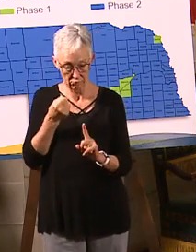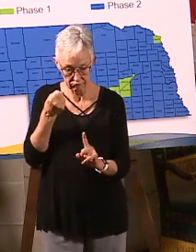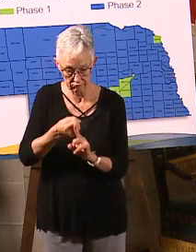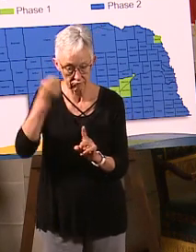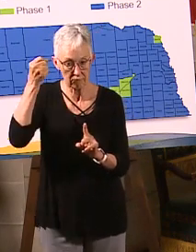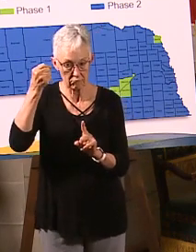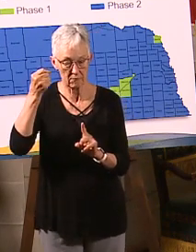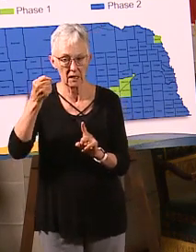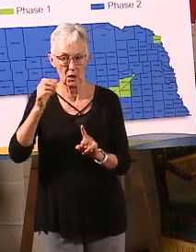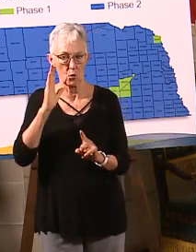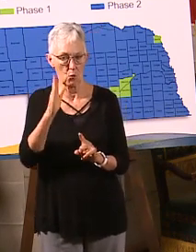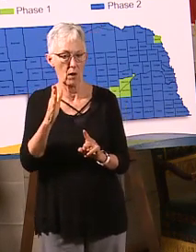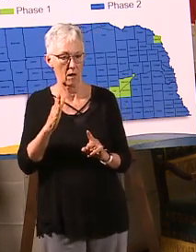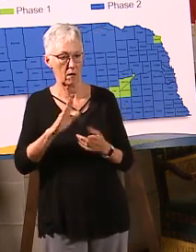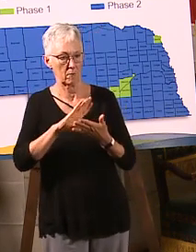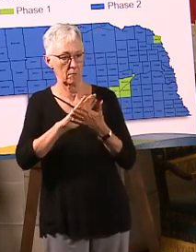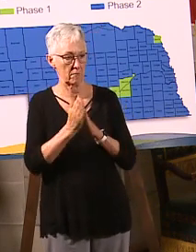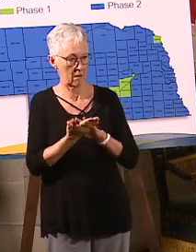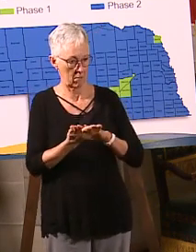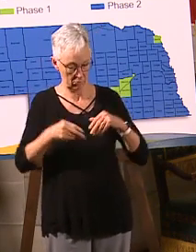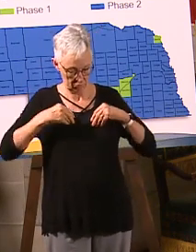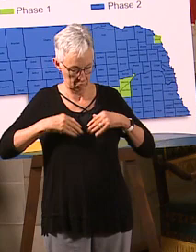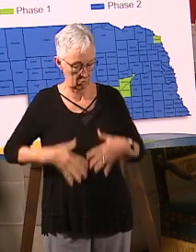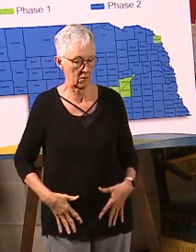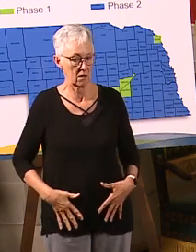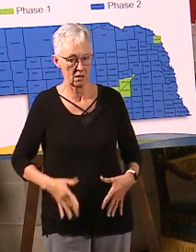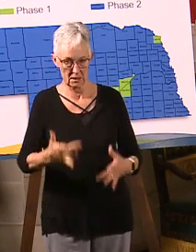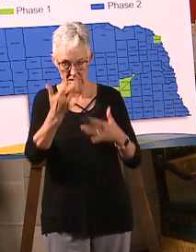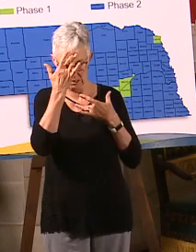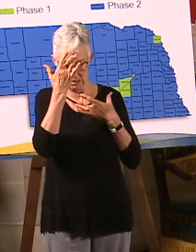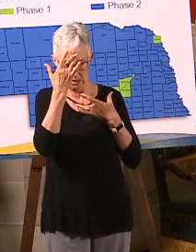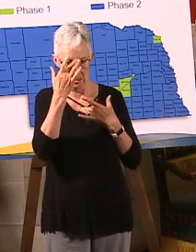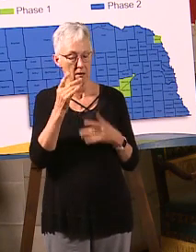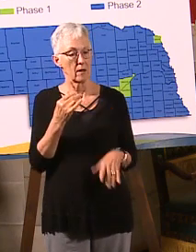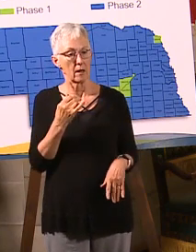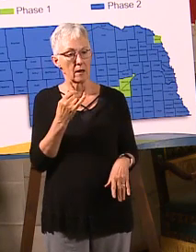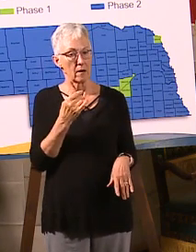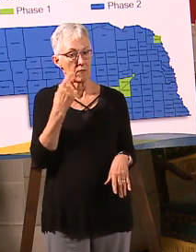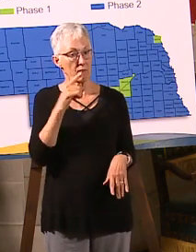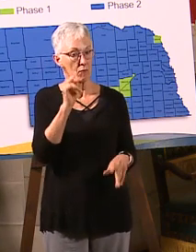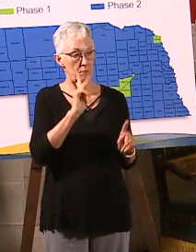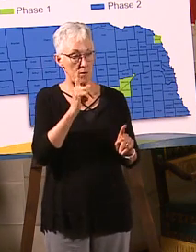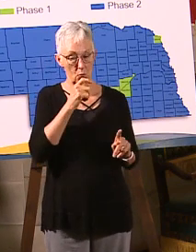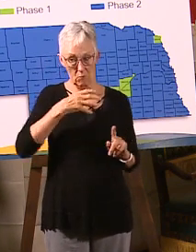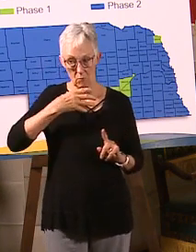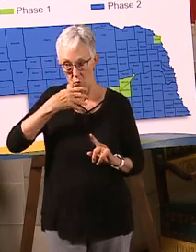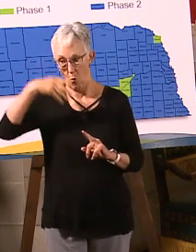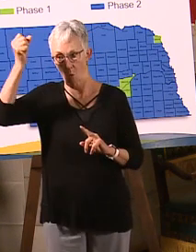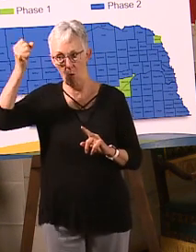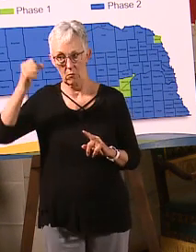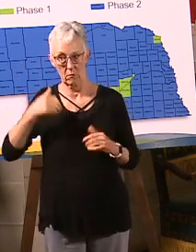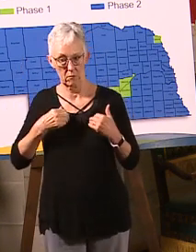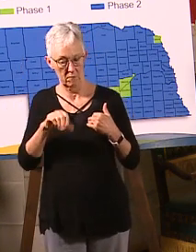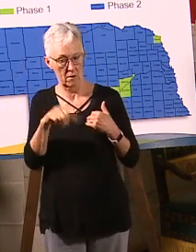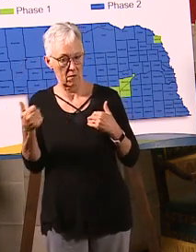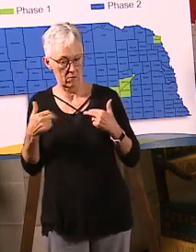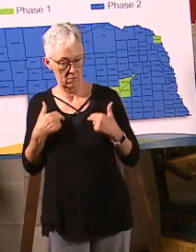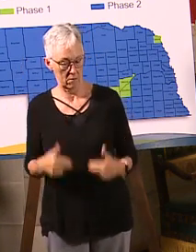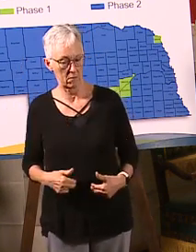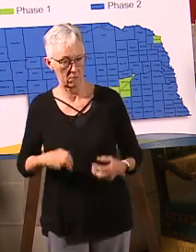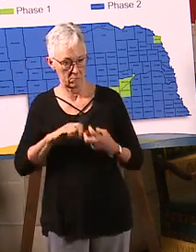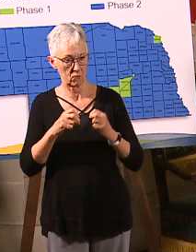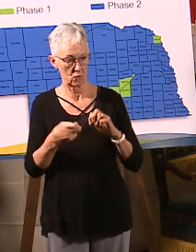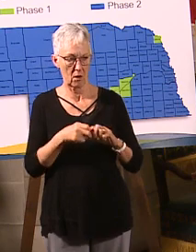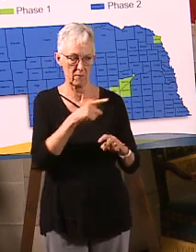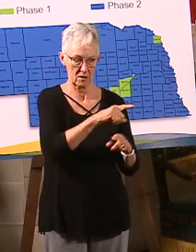And in some cases, especially if you're older with underlying health care conditions especially, it can be very dangerous.